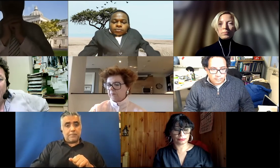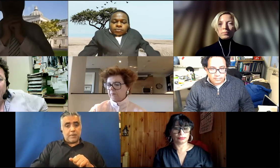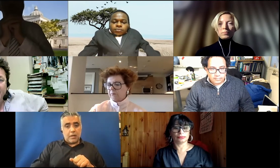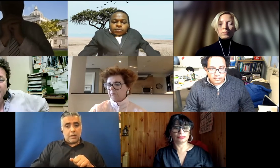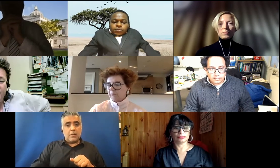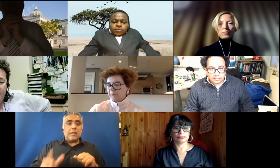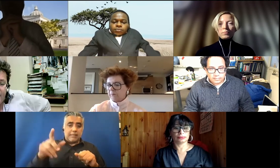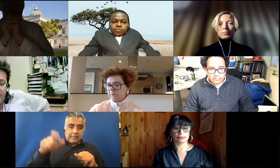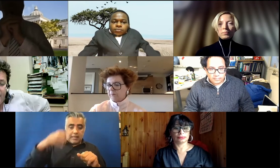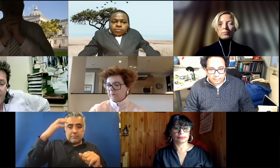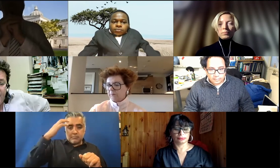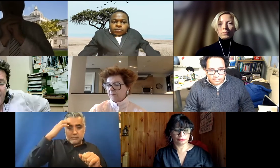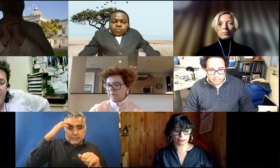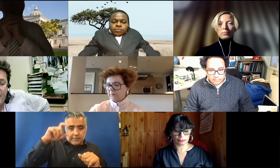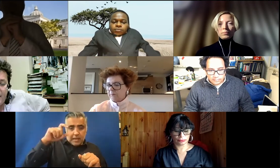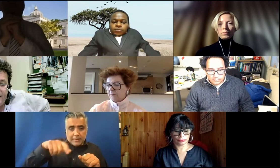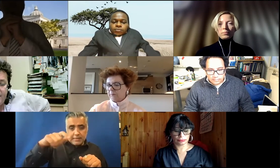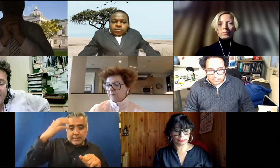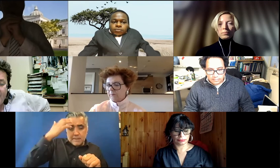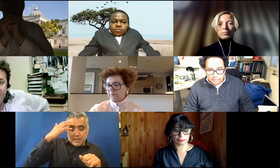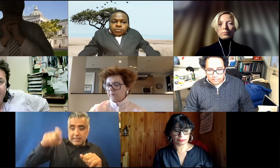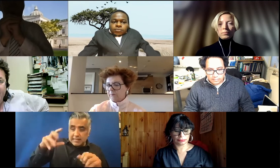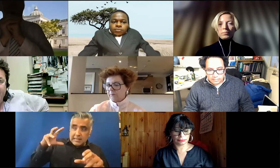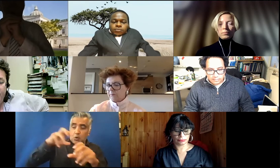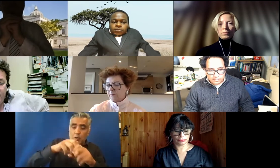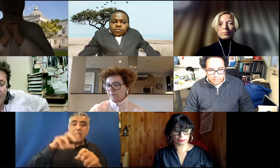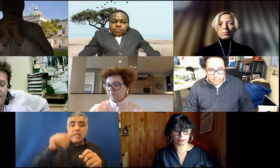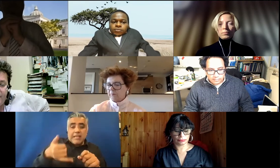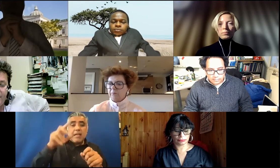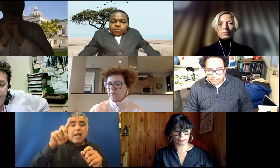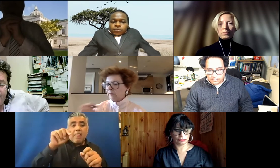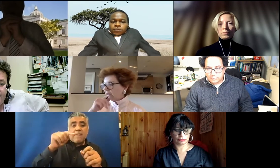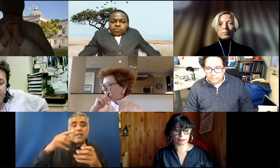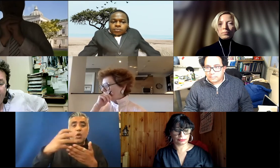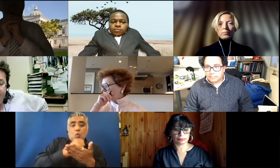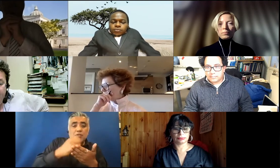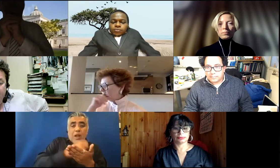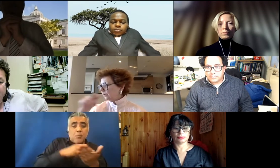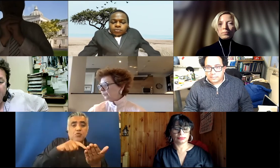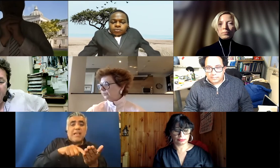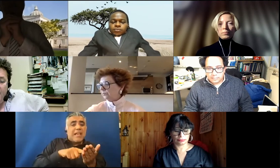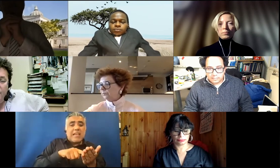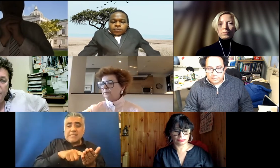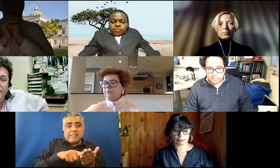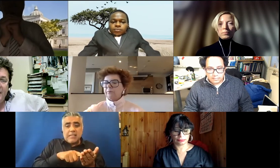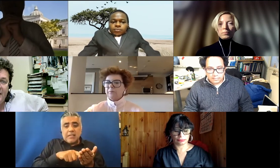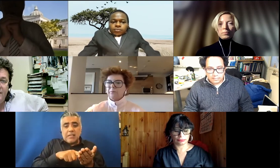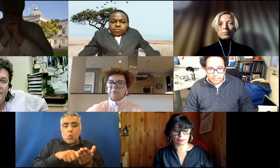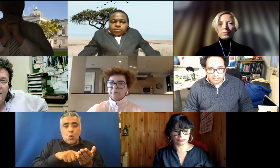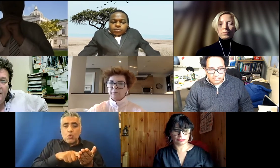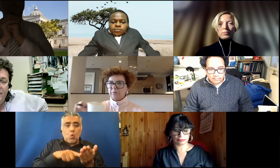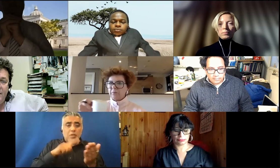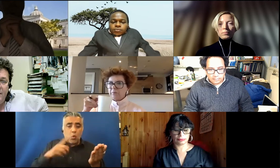They know the best what they need. And the data that we collect is not what it